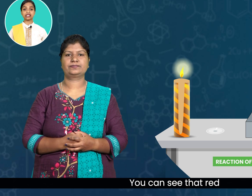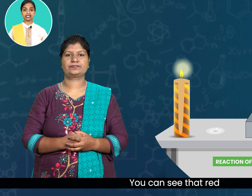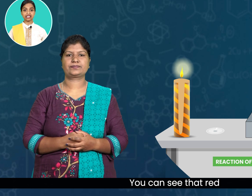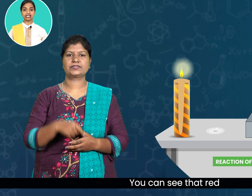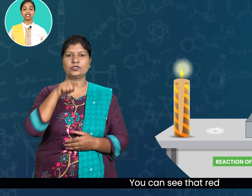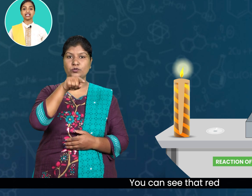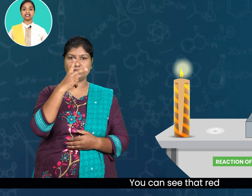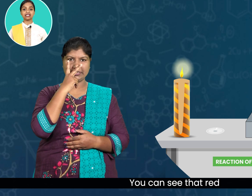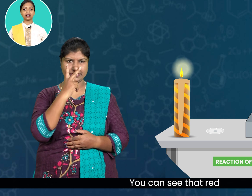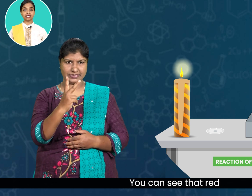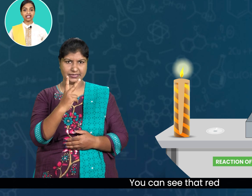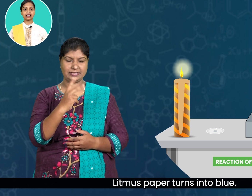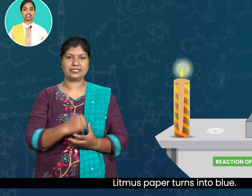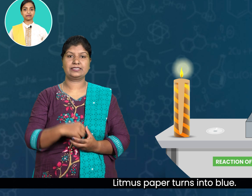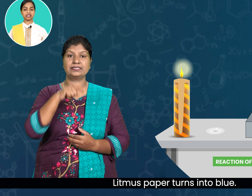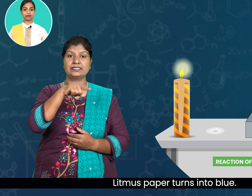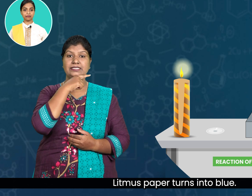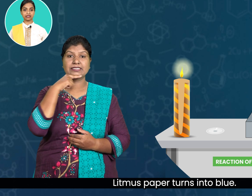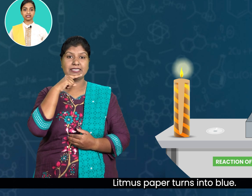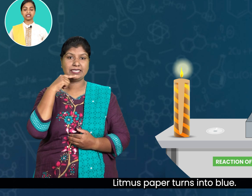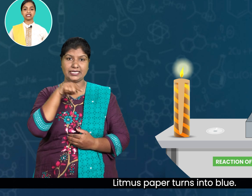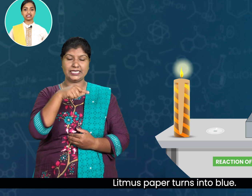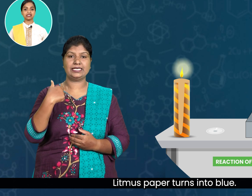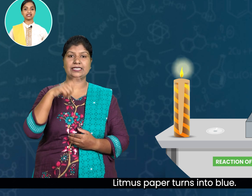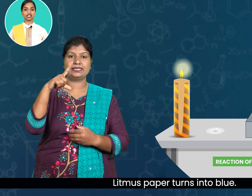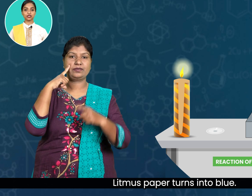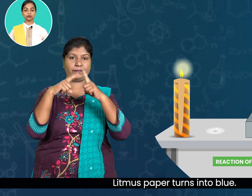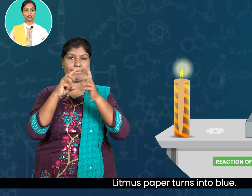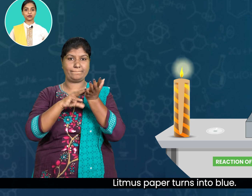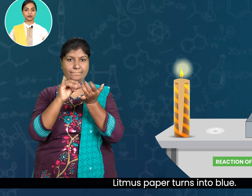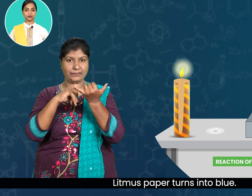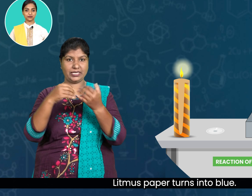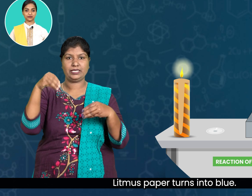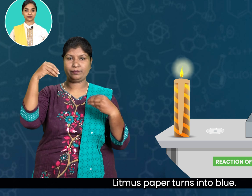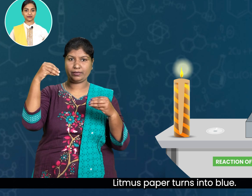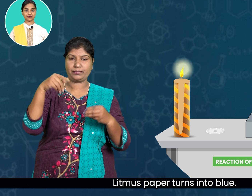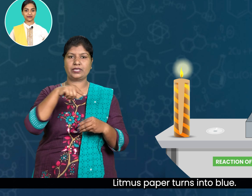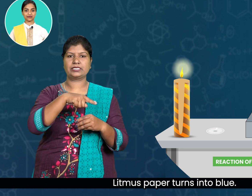You can see that red litmus paper turns into blue.